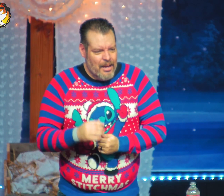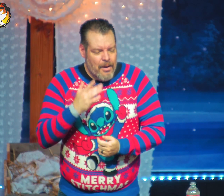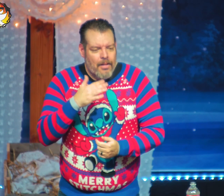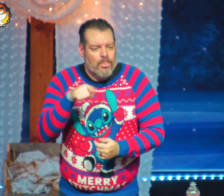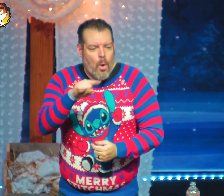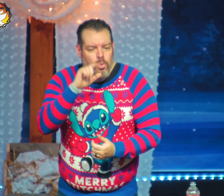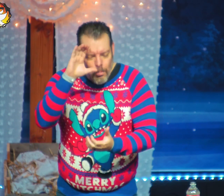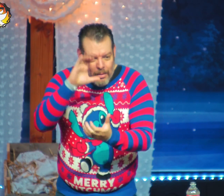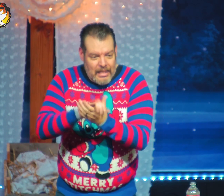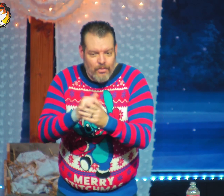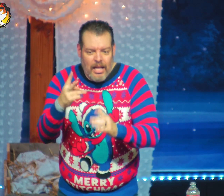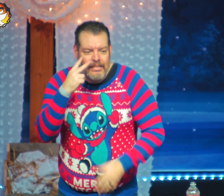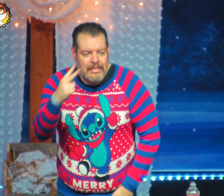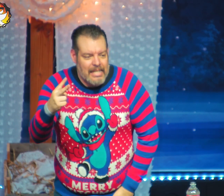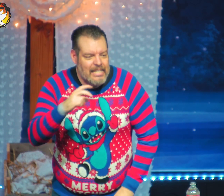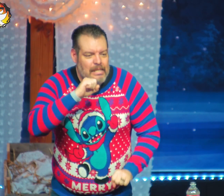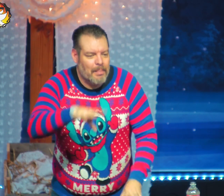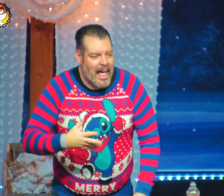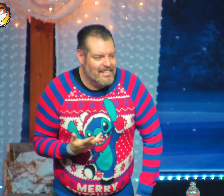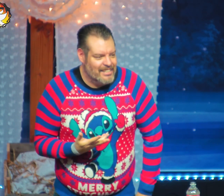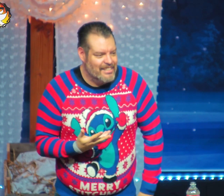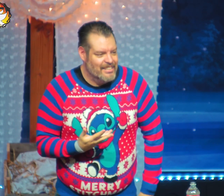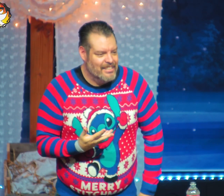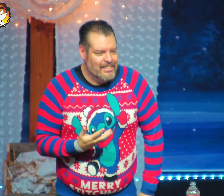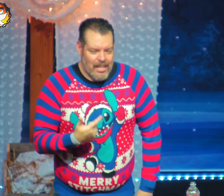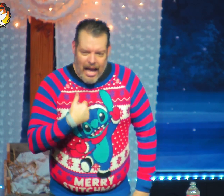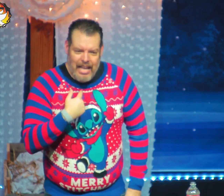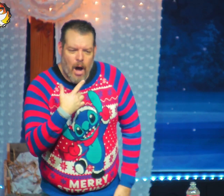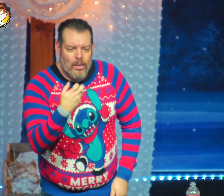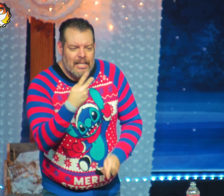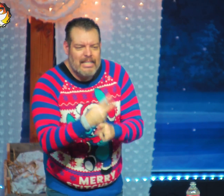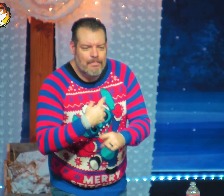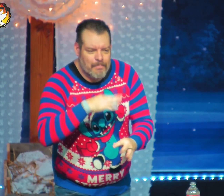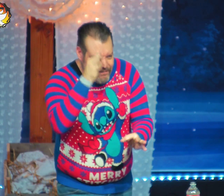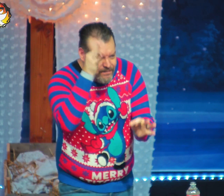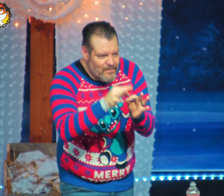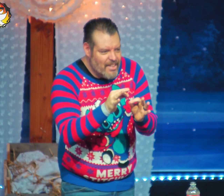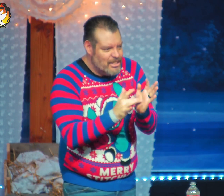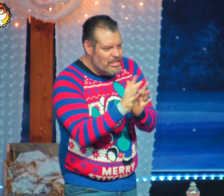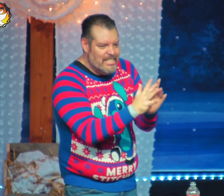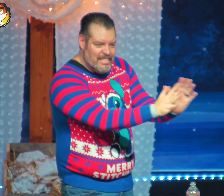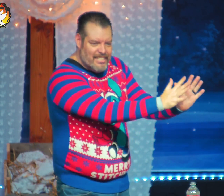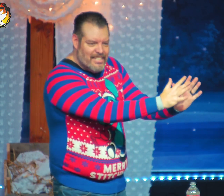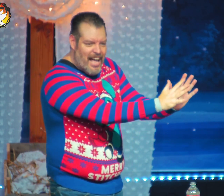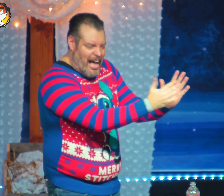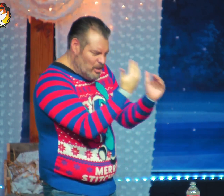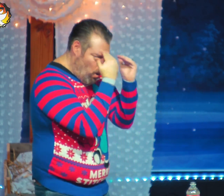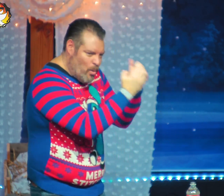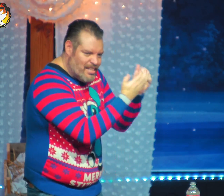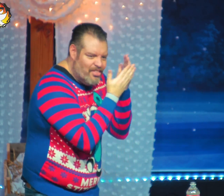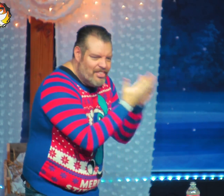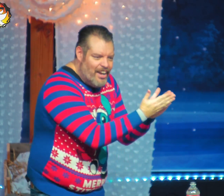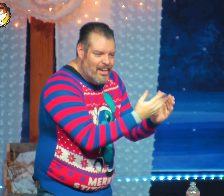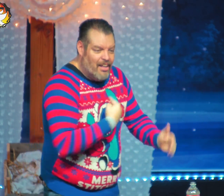cryptocurrency so I could be rich. People say, oh, but you're the pastor. You don't want to meet Jesus? No, why